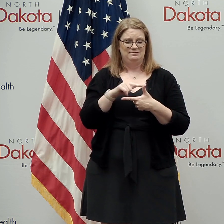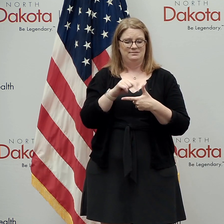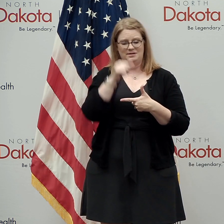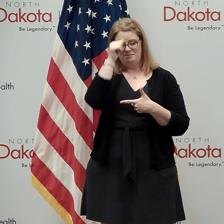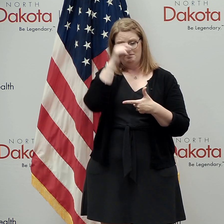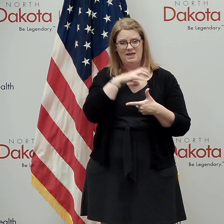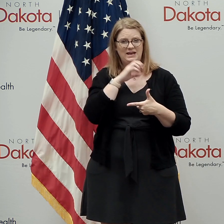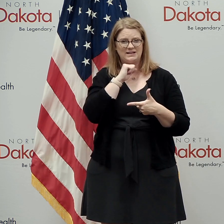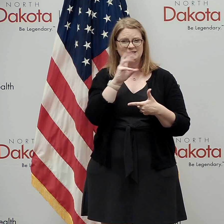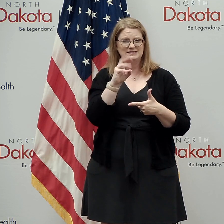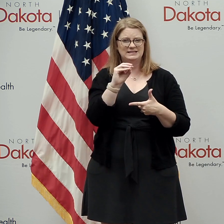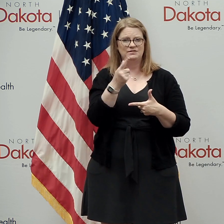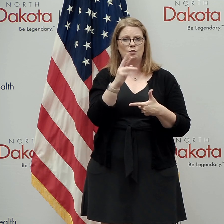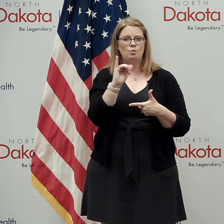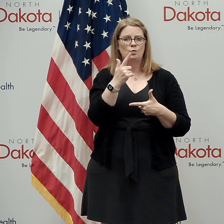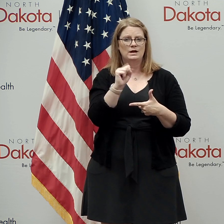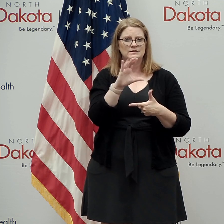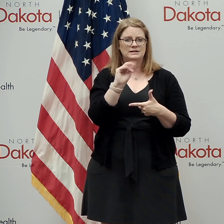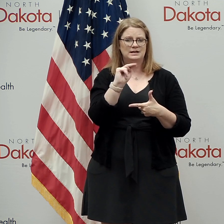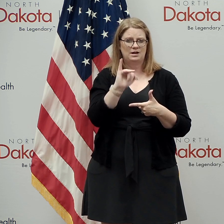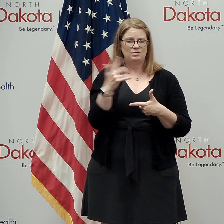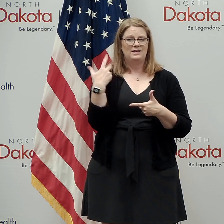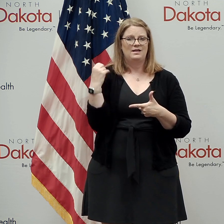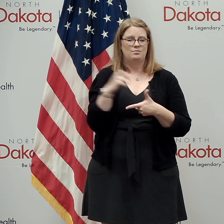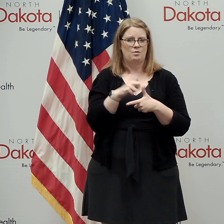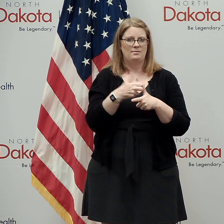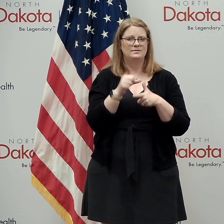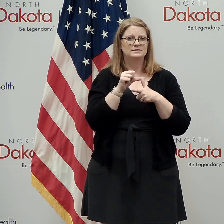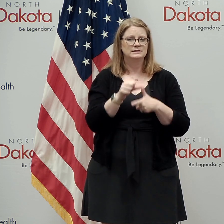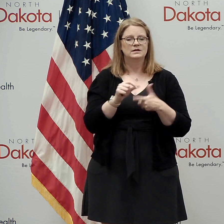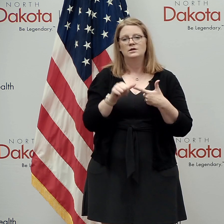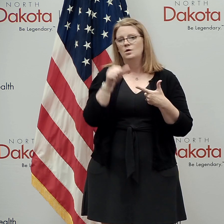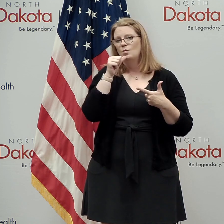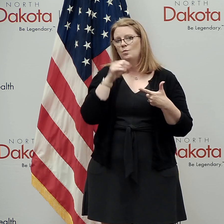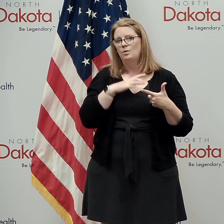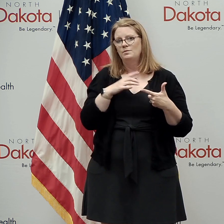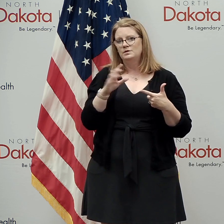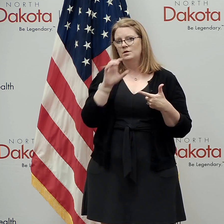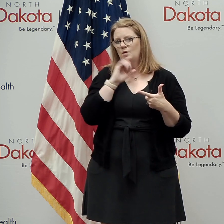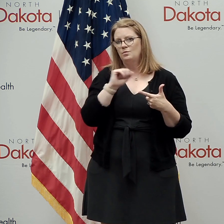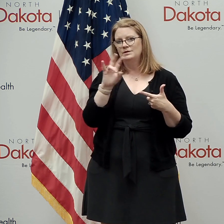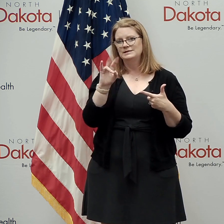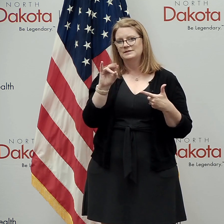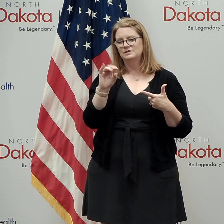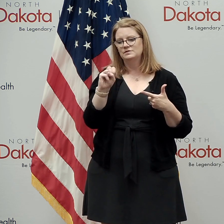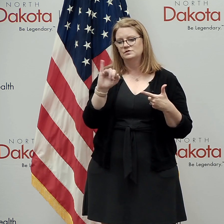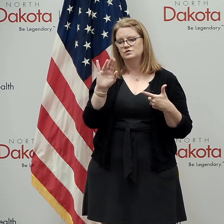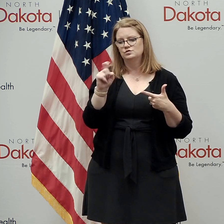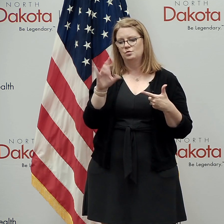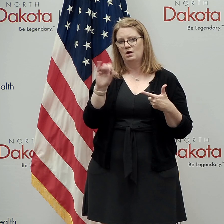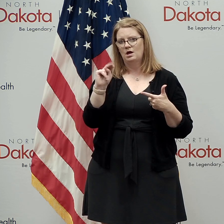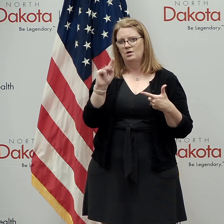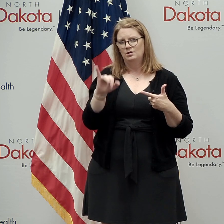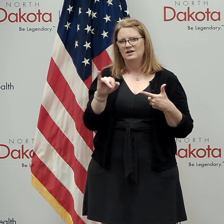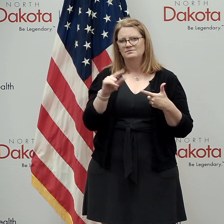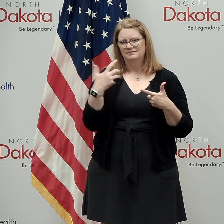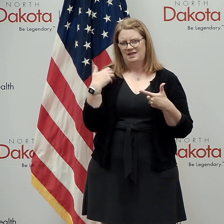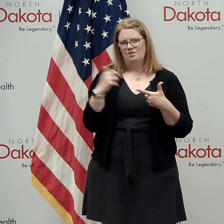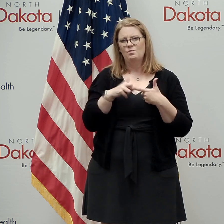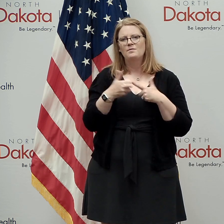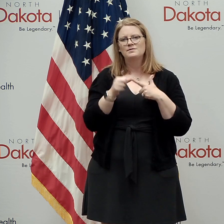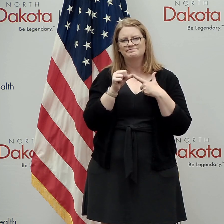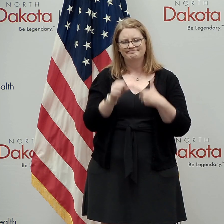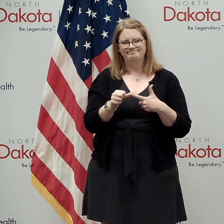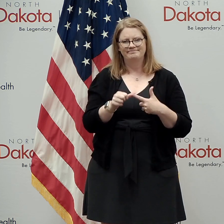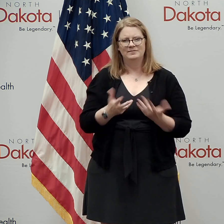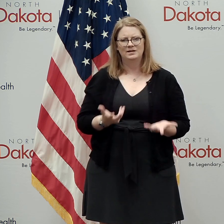man in his 60s from Griggs County with underlying health conditions, and a woman in her 70s from Sioux County with underlying health conditions. And